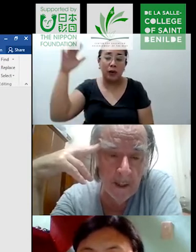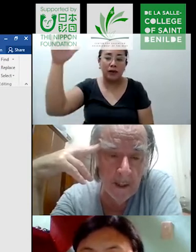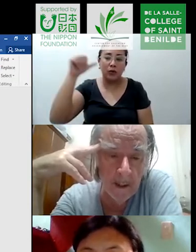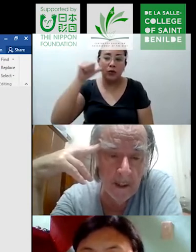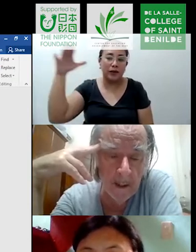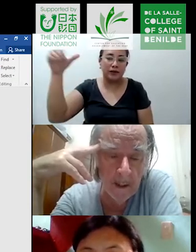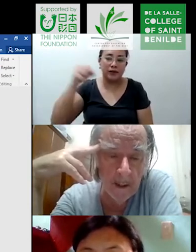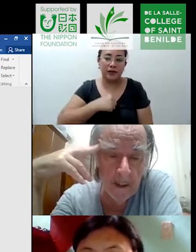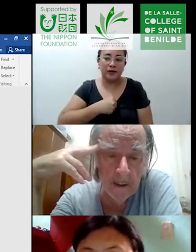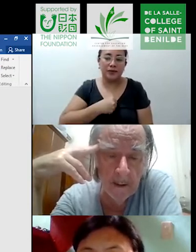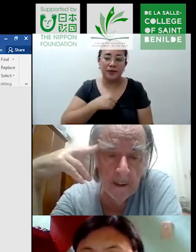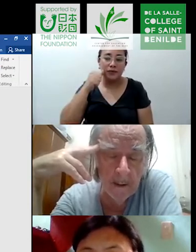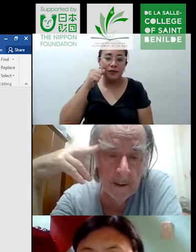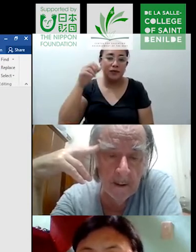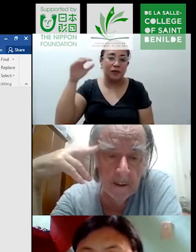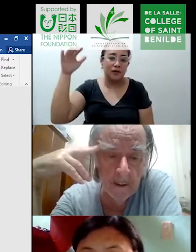Uh,